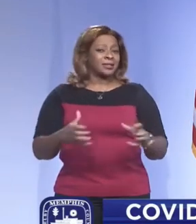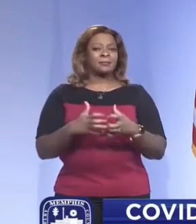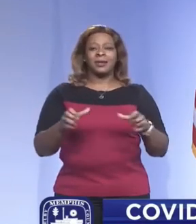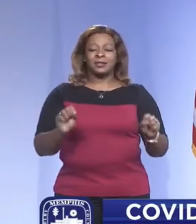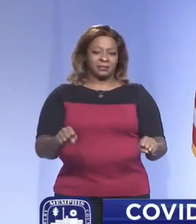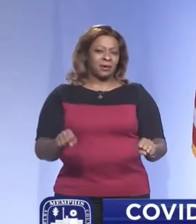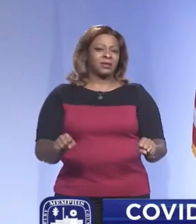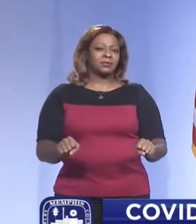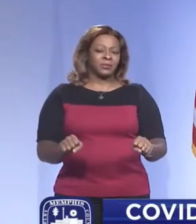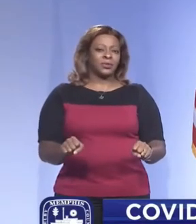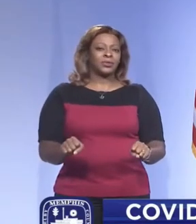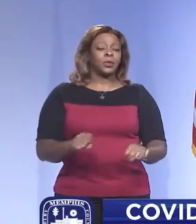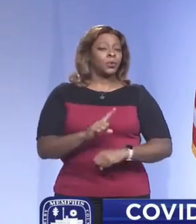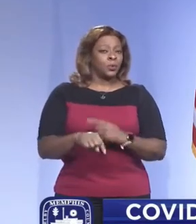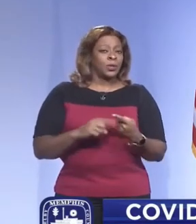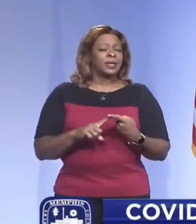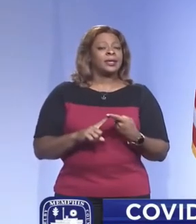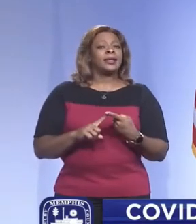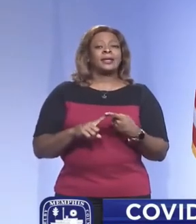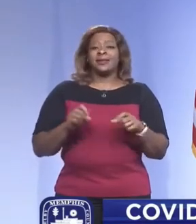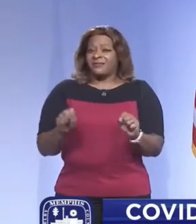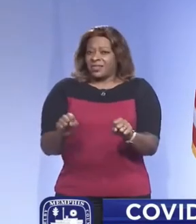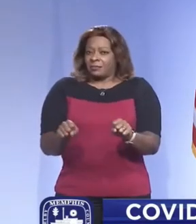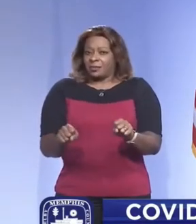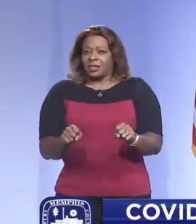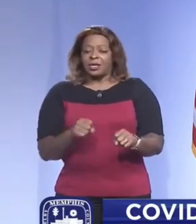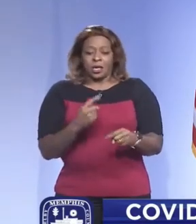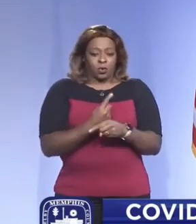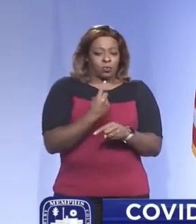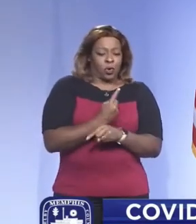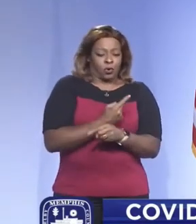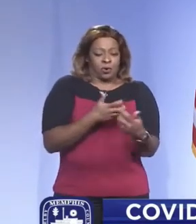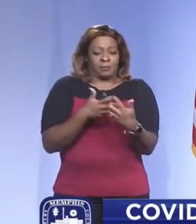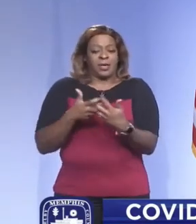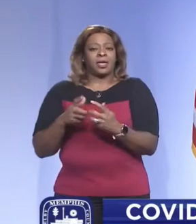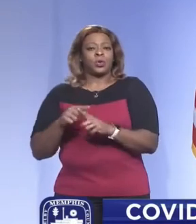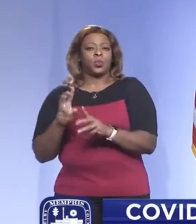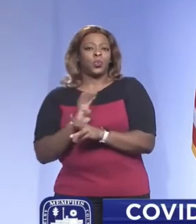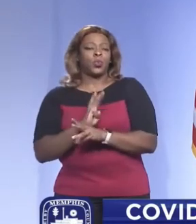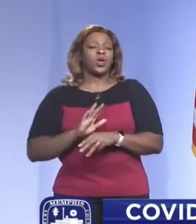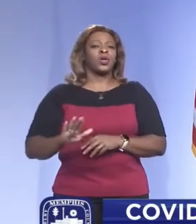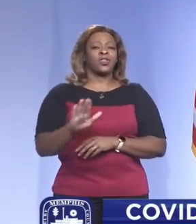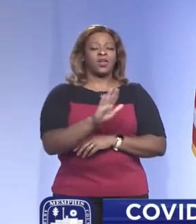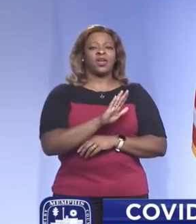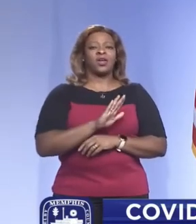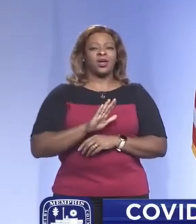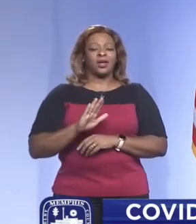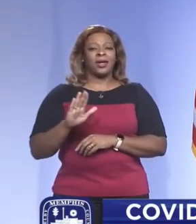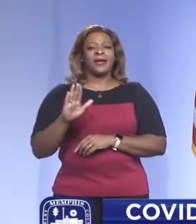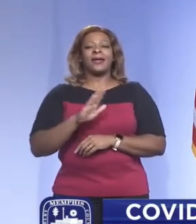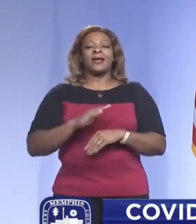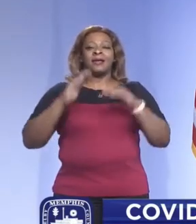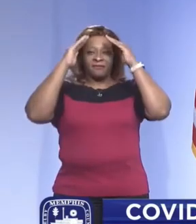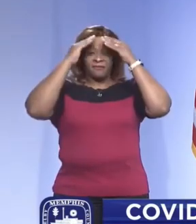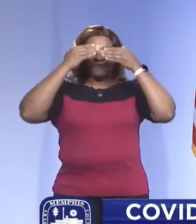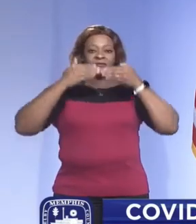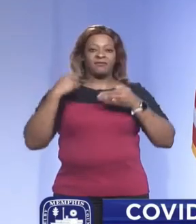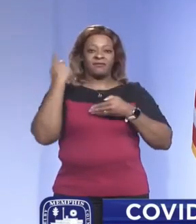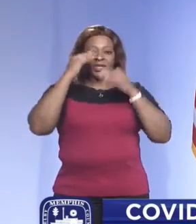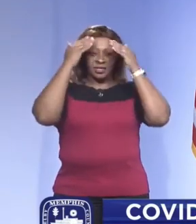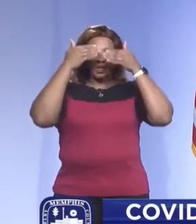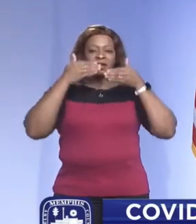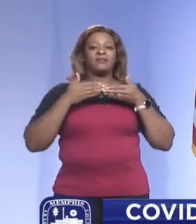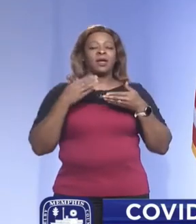possible. When feasible and appropriate, that they're wearing the facial covering